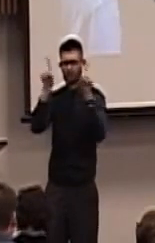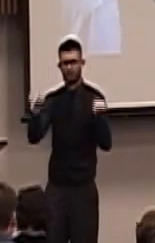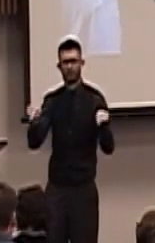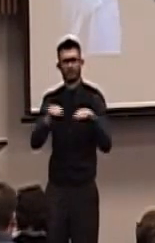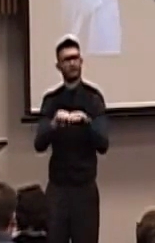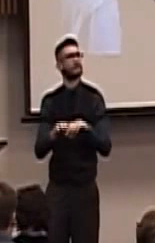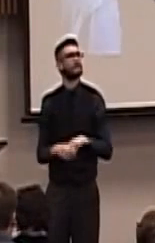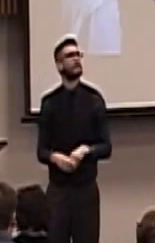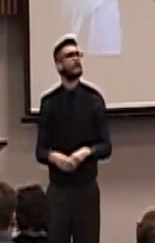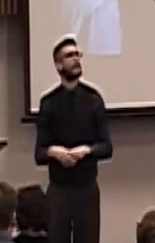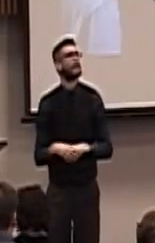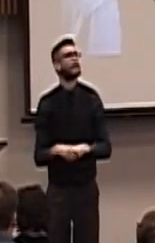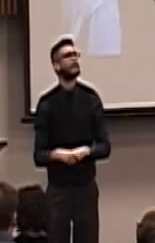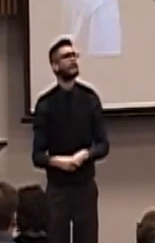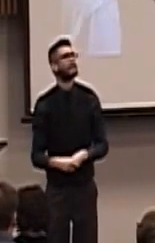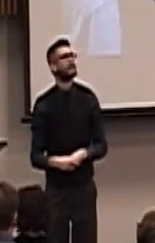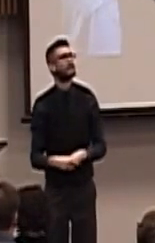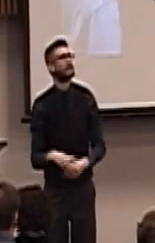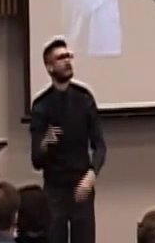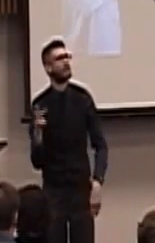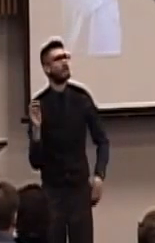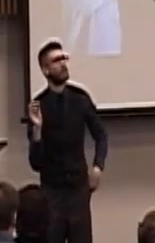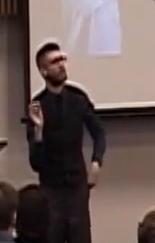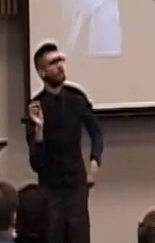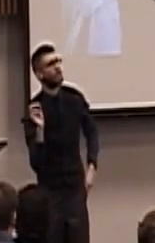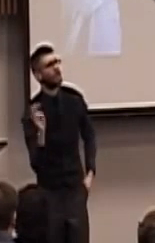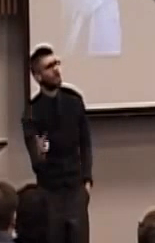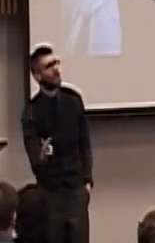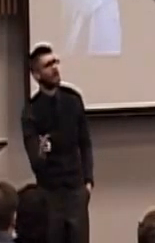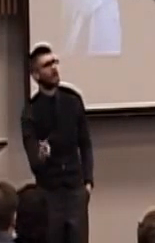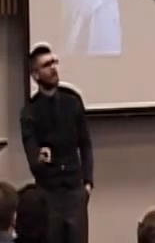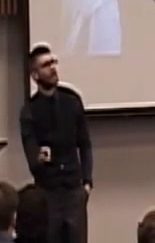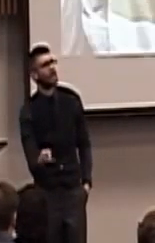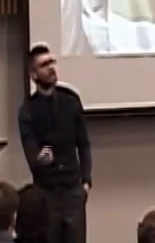And this, they just absolutely love this.